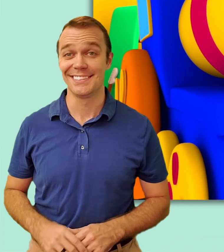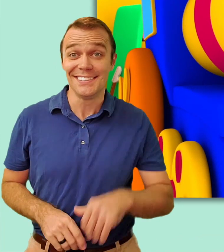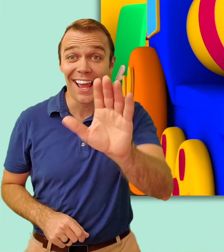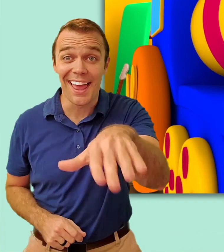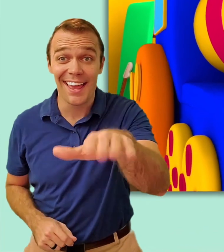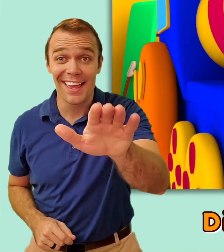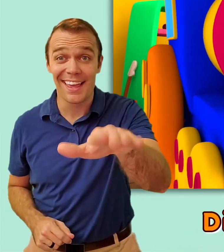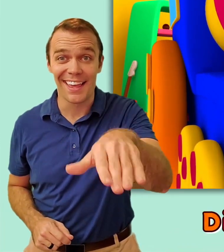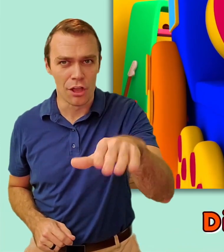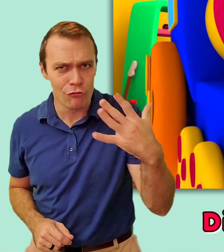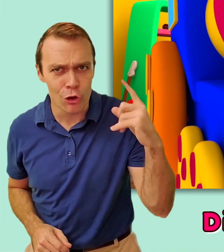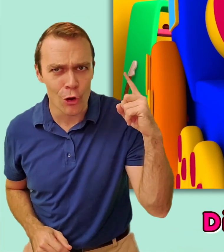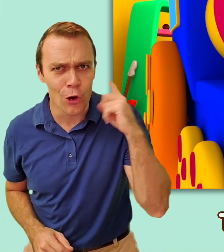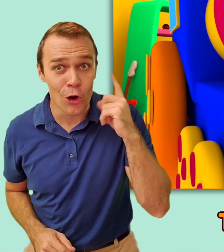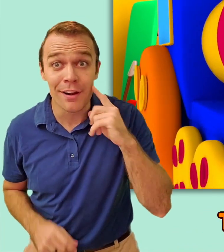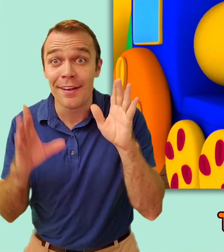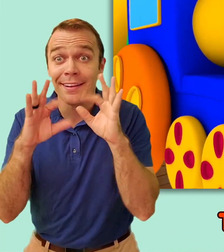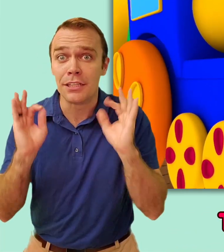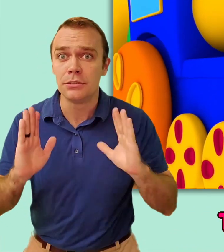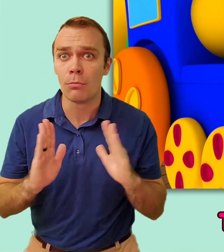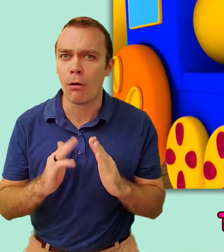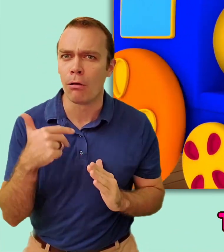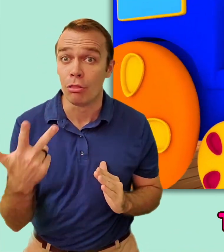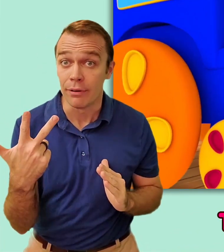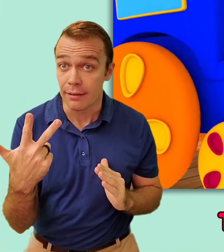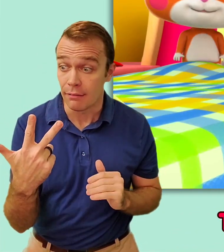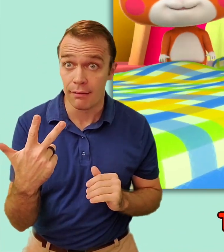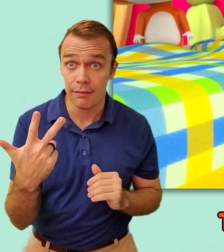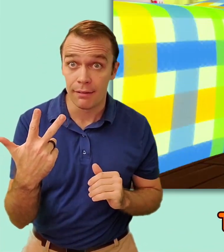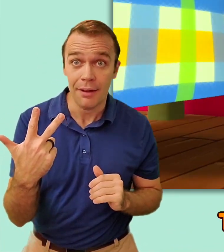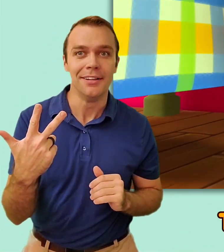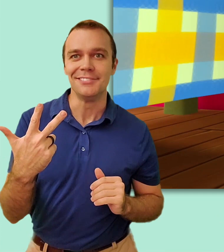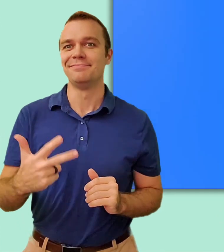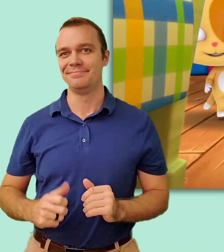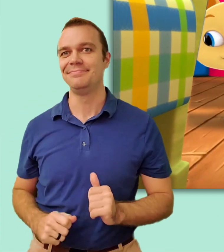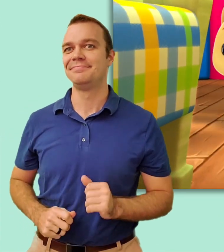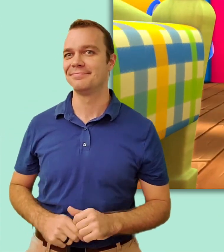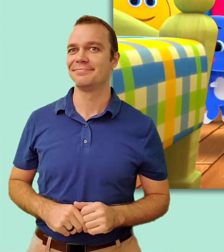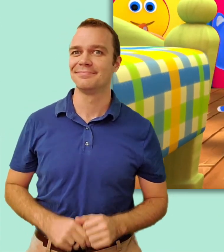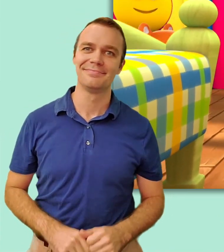Hey kids, did you hear about the three little kittens?